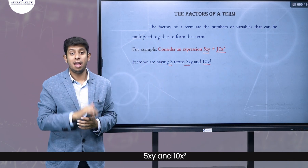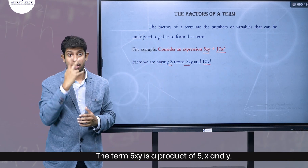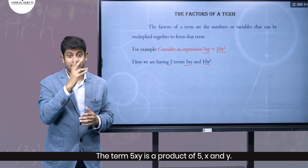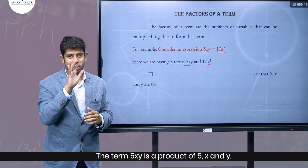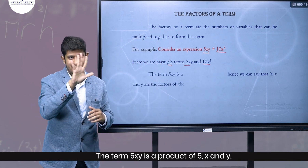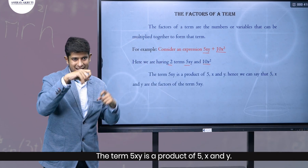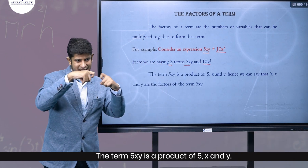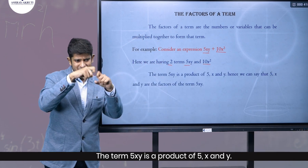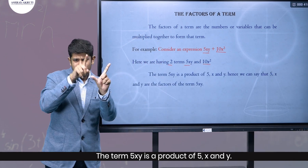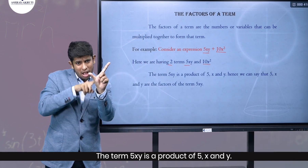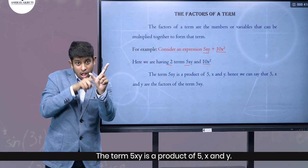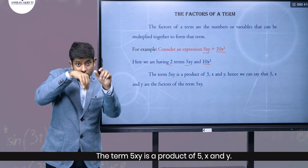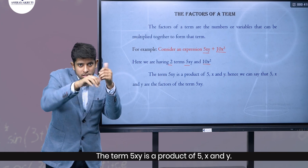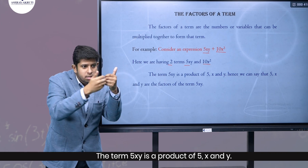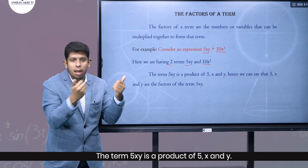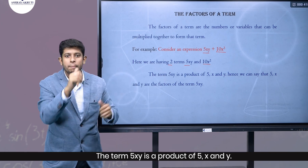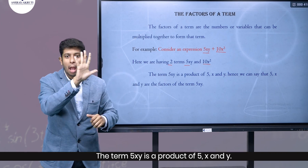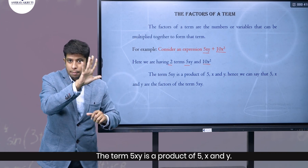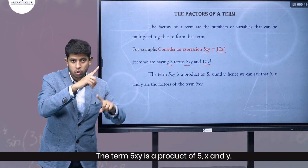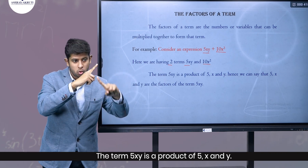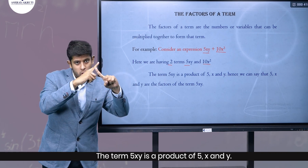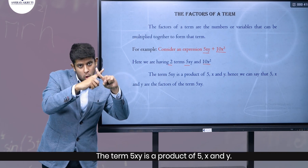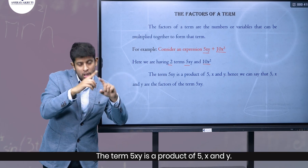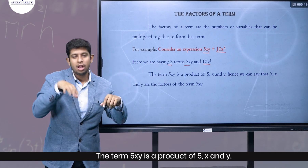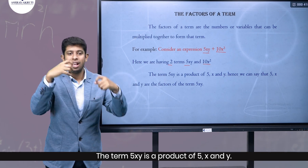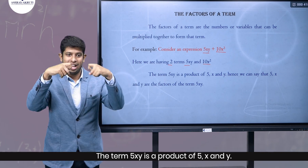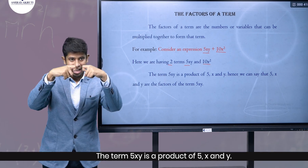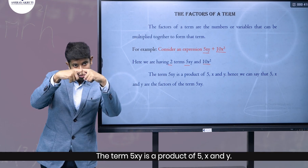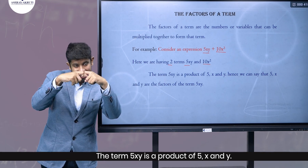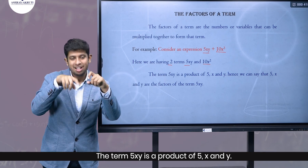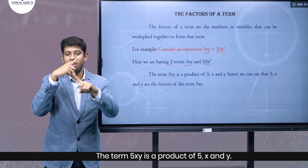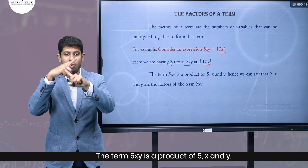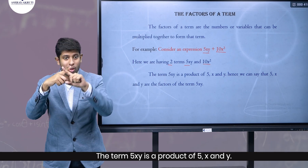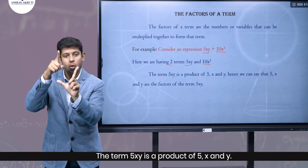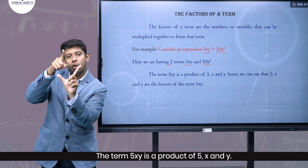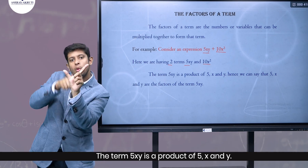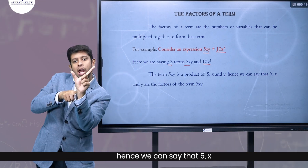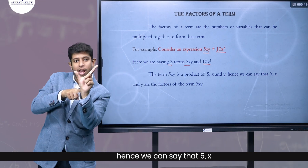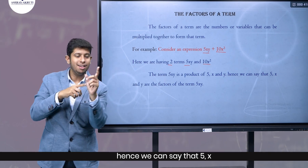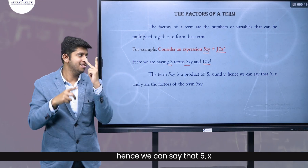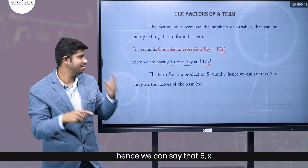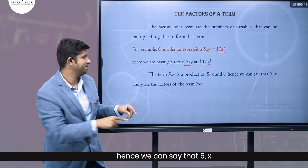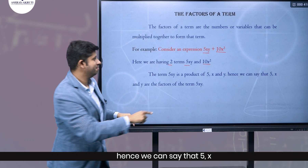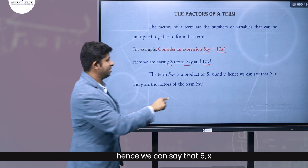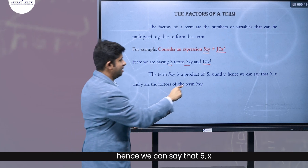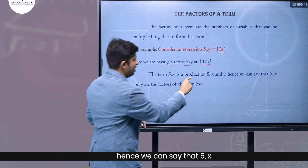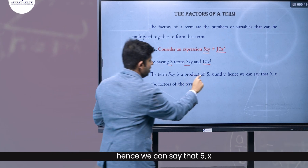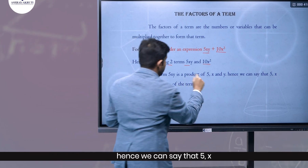The term 5xy is a product of 5, x and y. Hence, we can say that